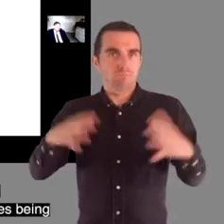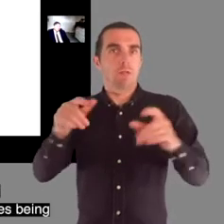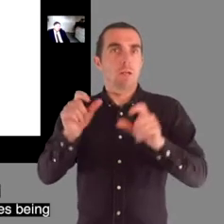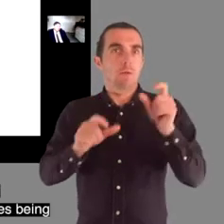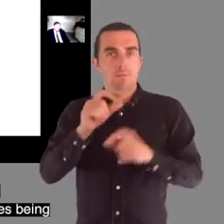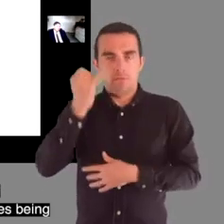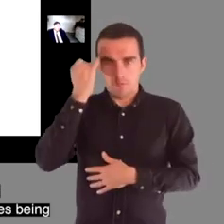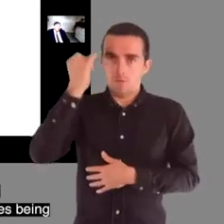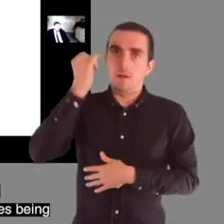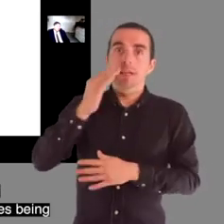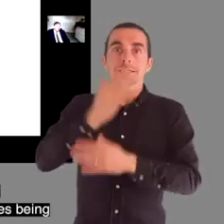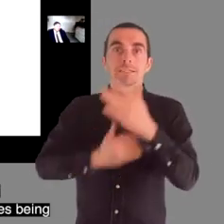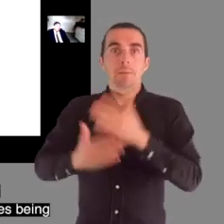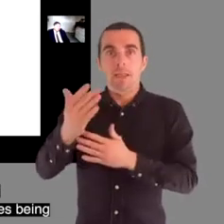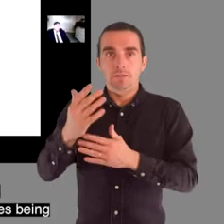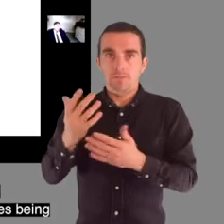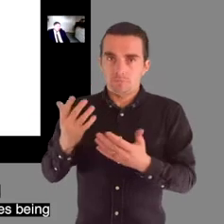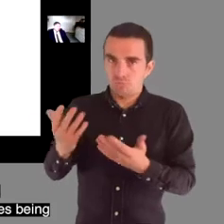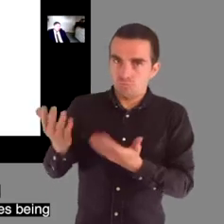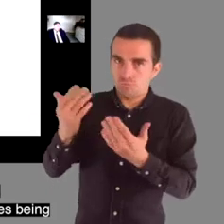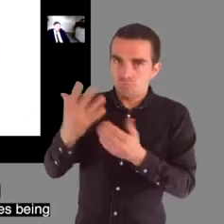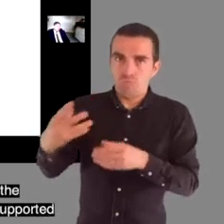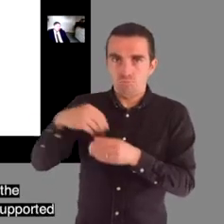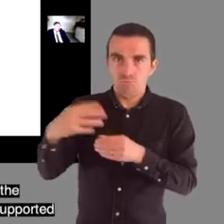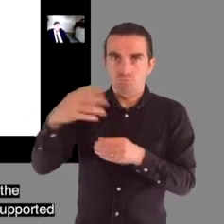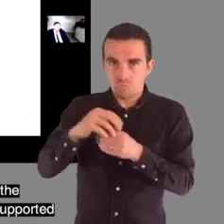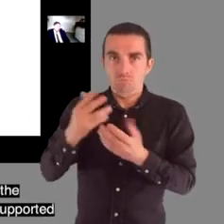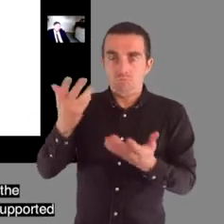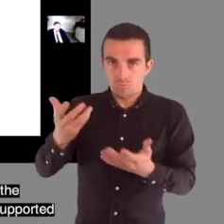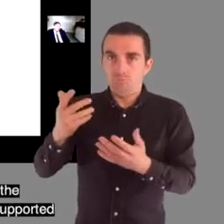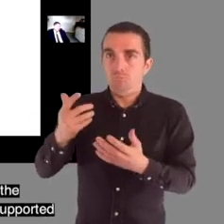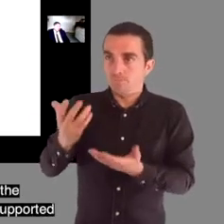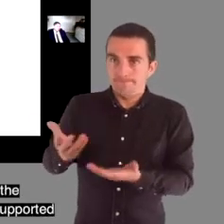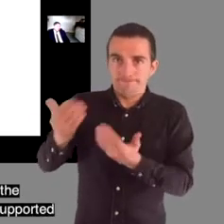That's quite an increase. And the idea of people with disabilities being